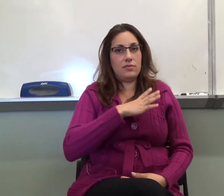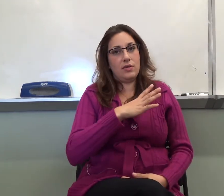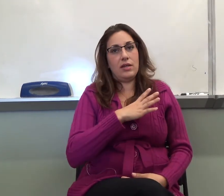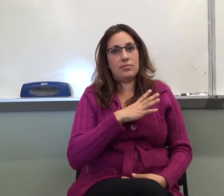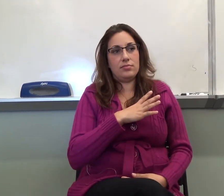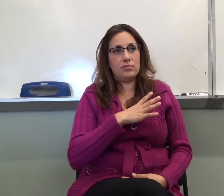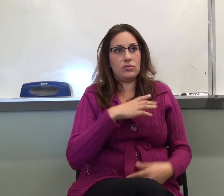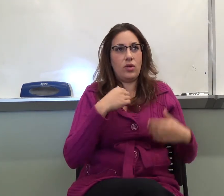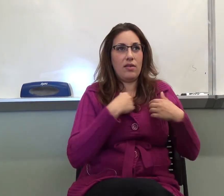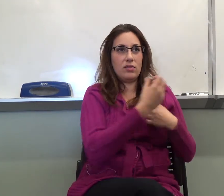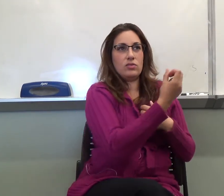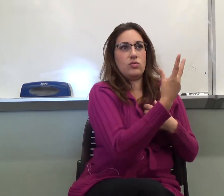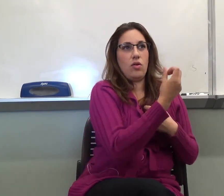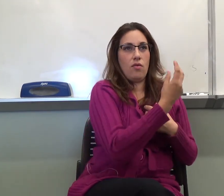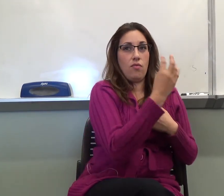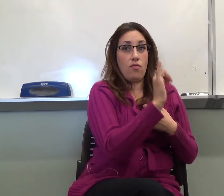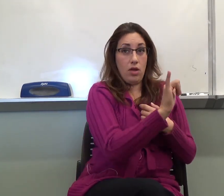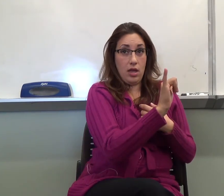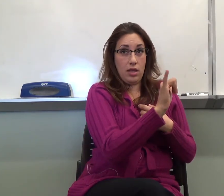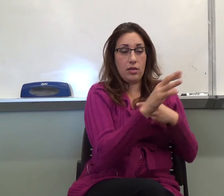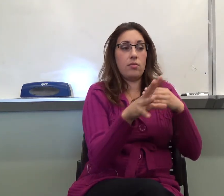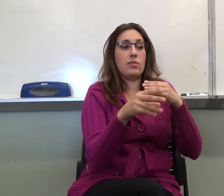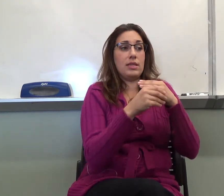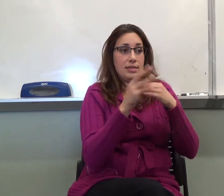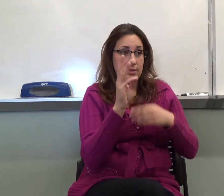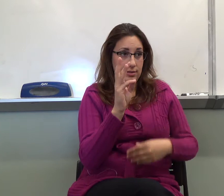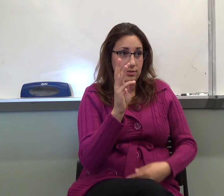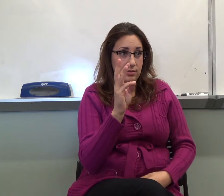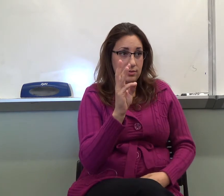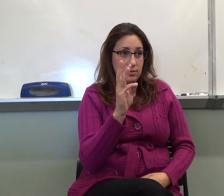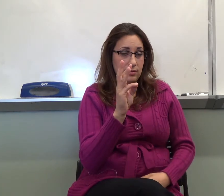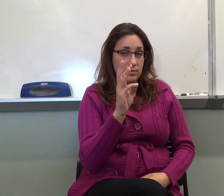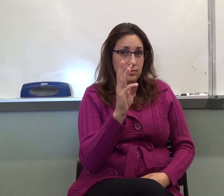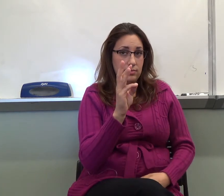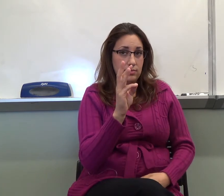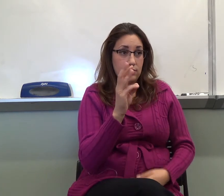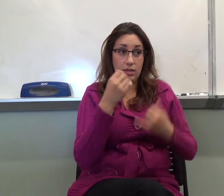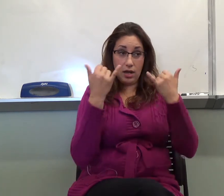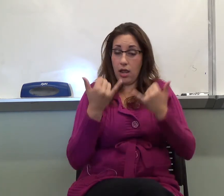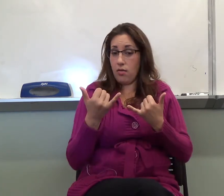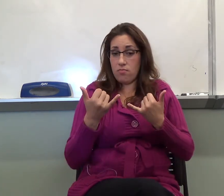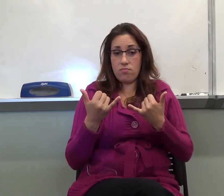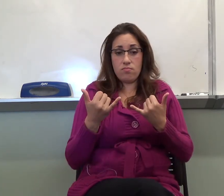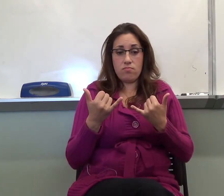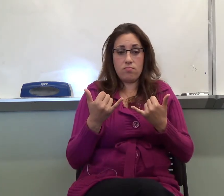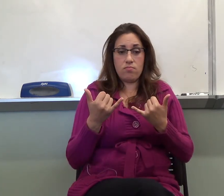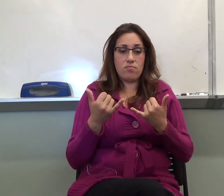12 y's plus 6. And now the usual stuff, let's take care of the 6.